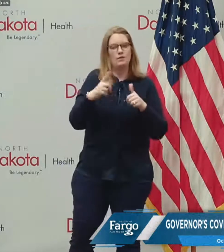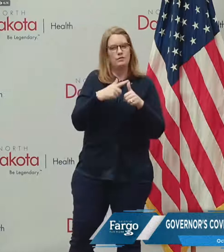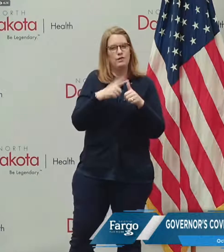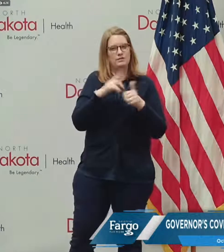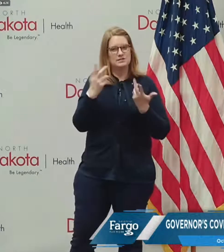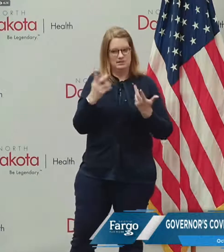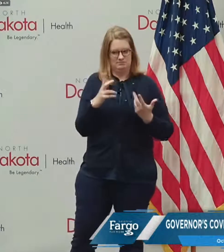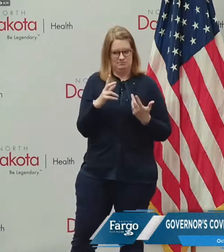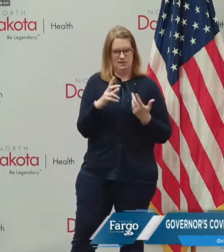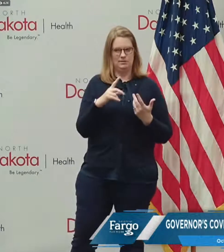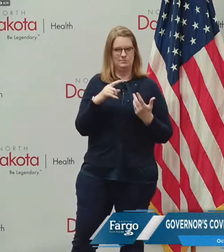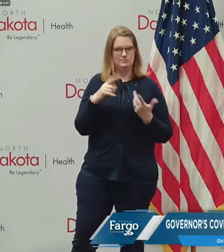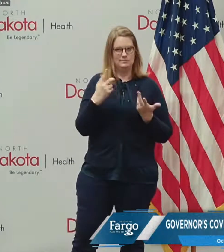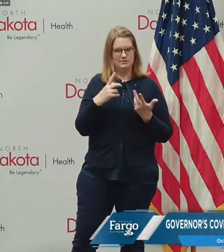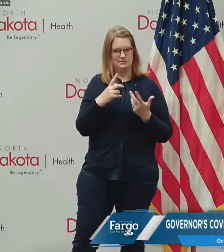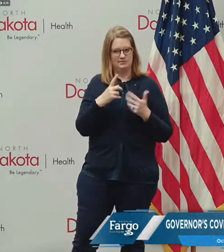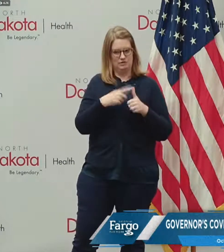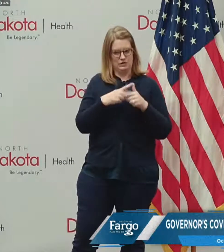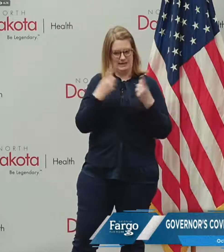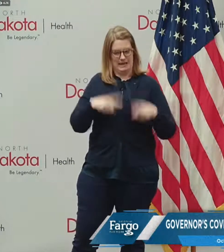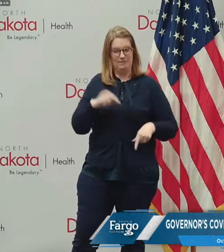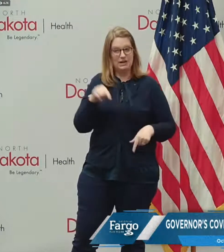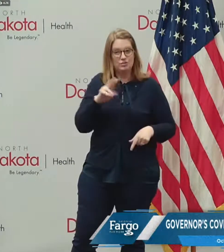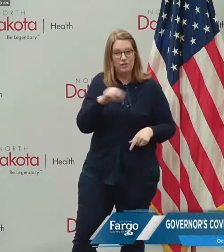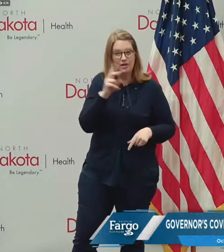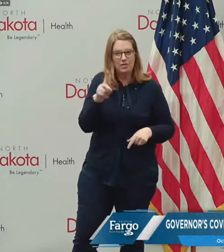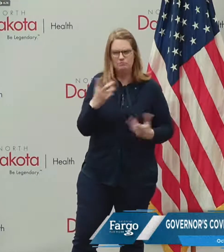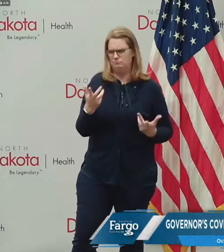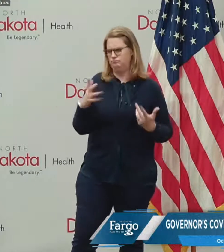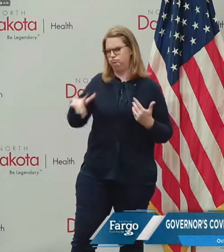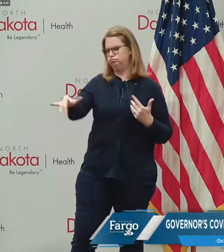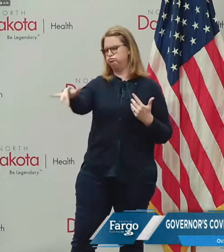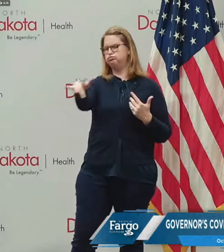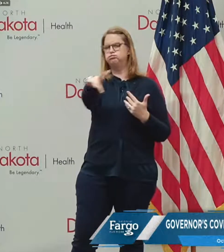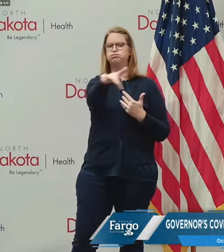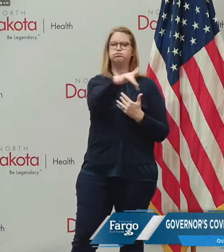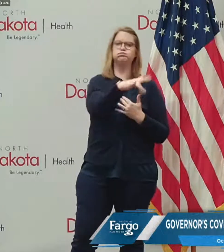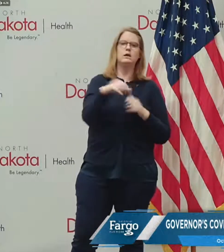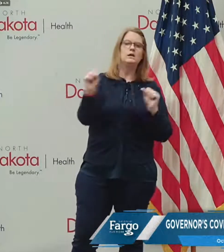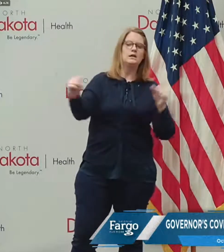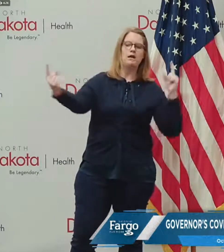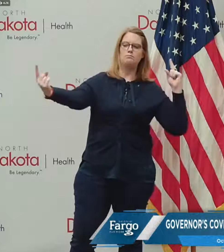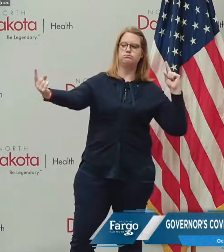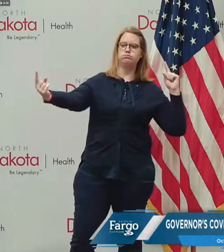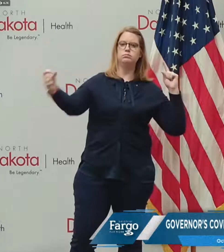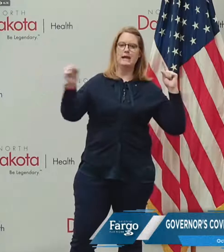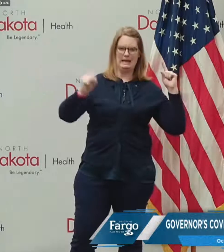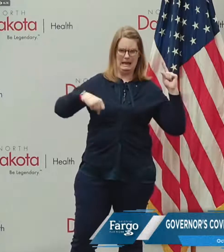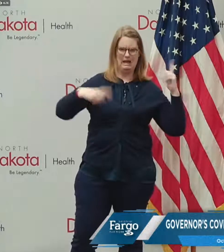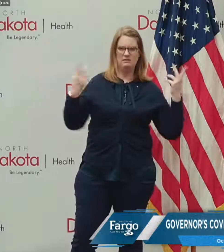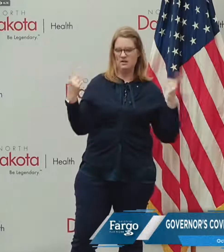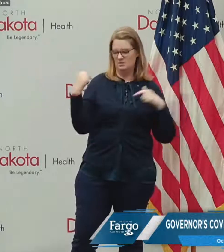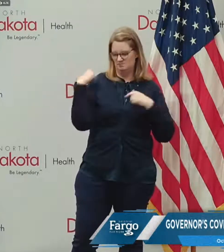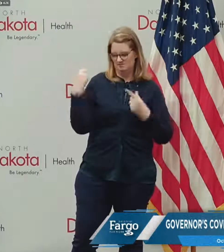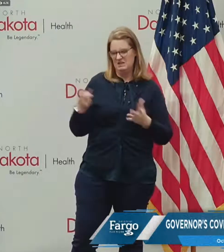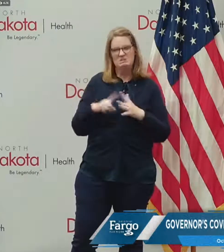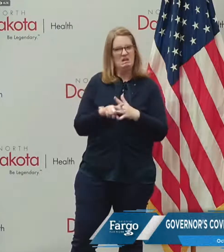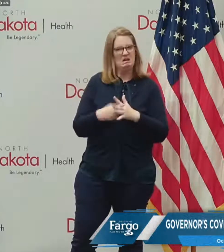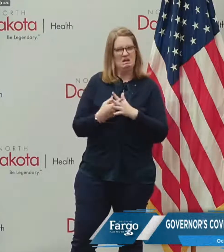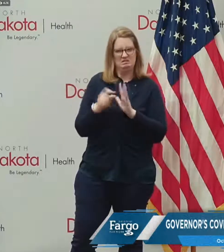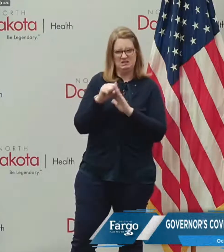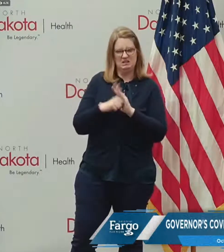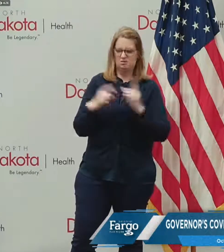early on, we've got plenty of space for physical distancing. It's something that people say we've been doing since statehood, and so we've got